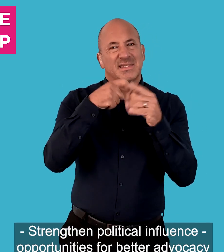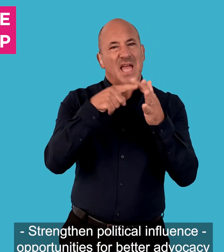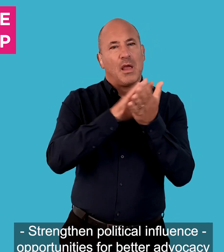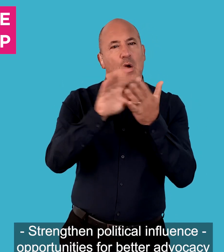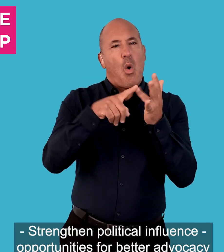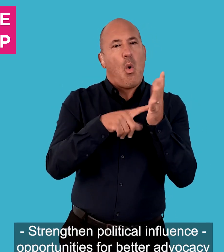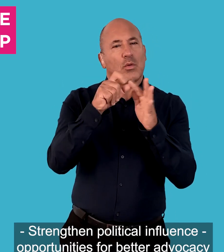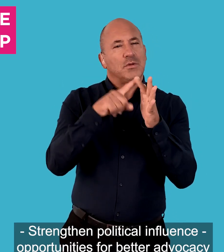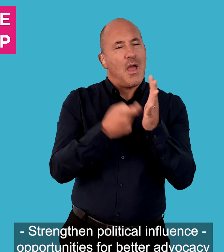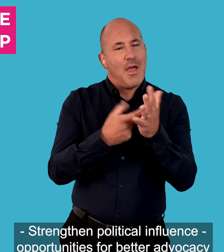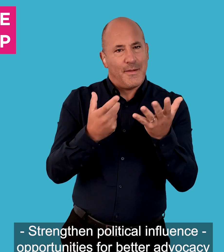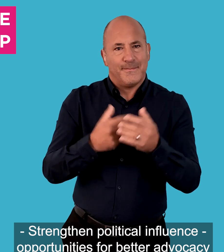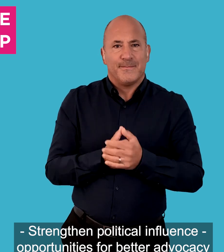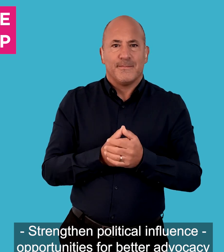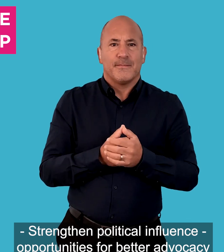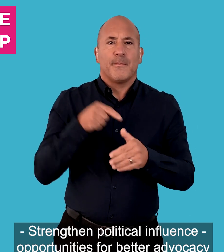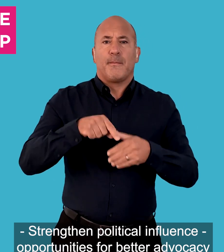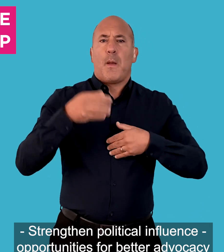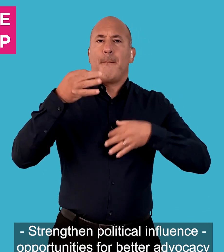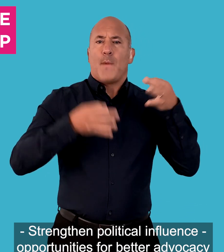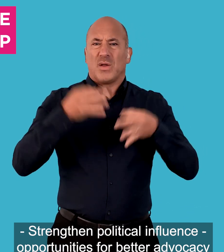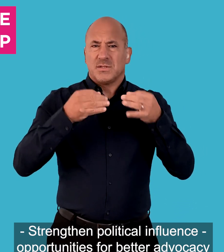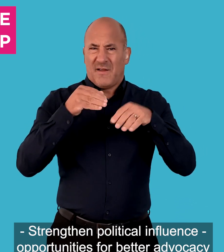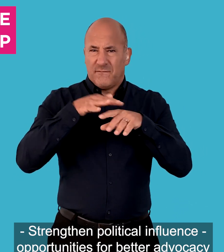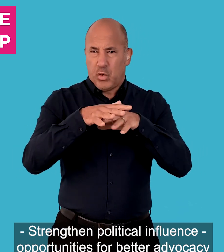Strengthen political influence opportunities for better advocacy.